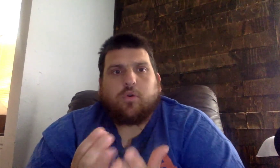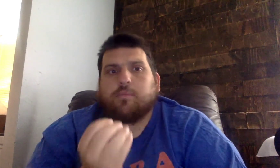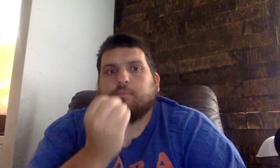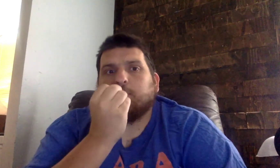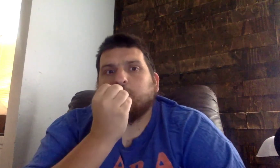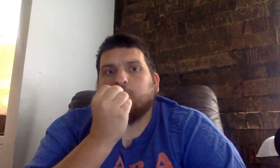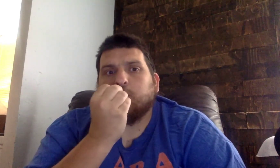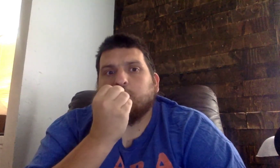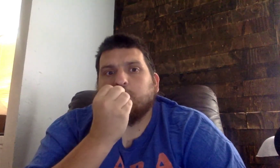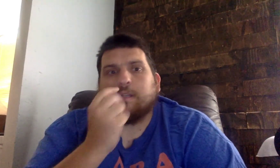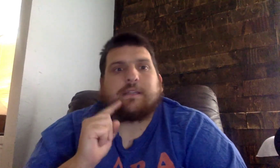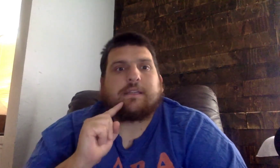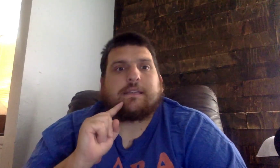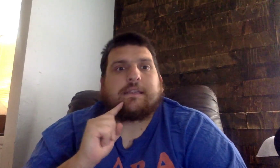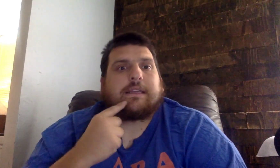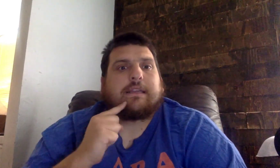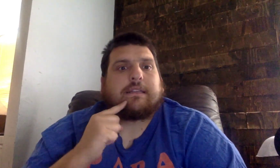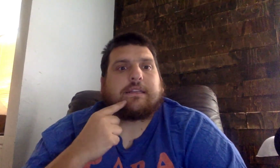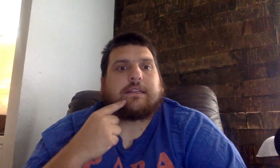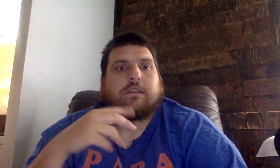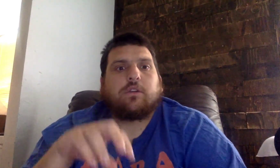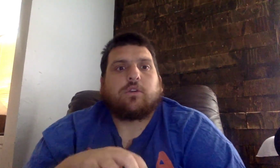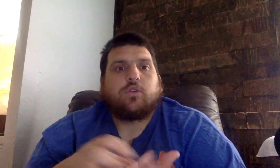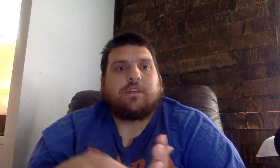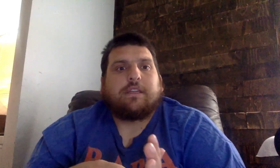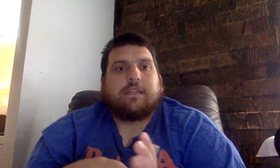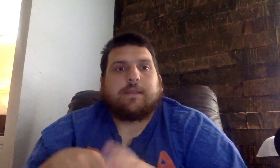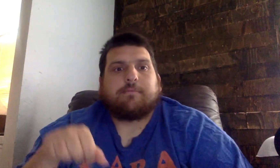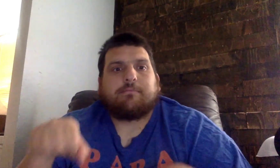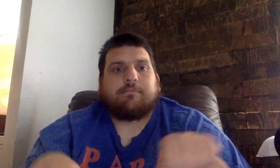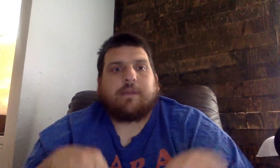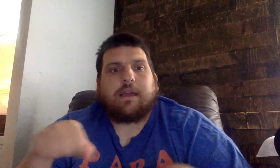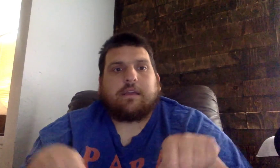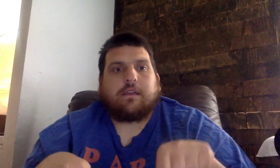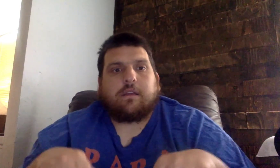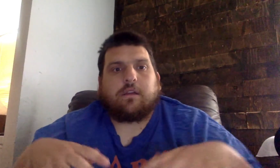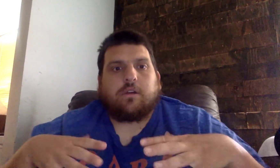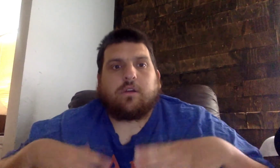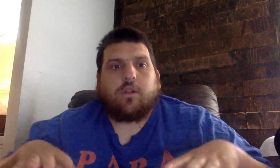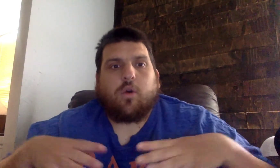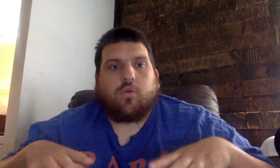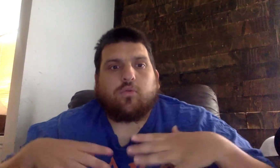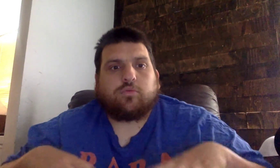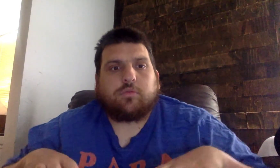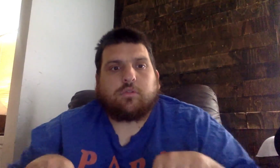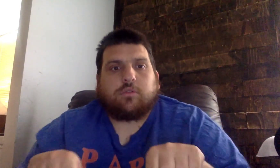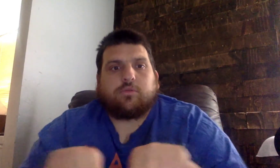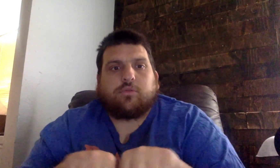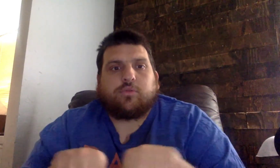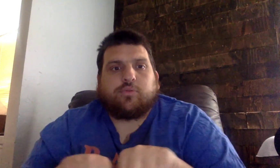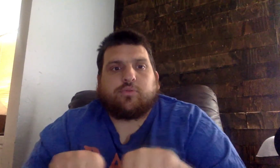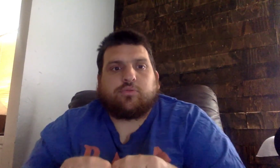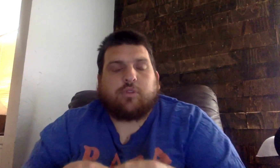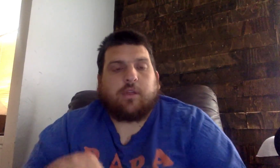book, food, candy, cookie, bike, clothes,